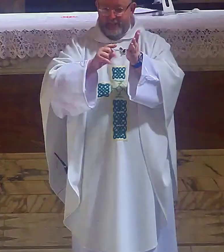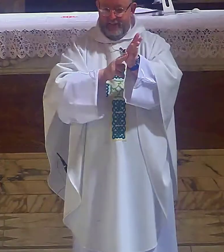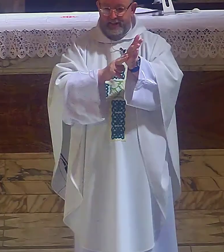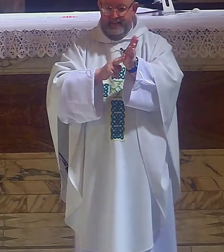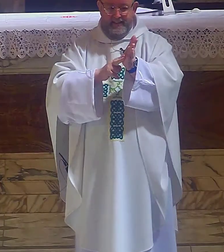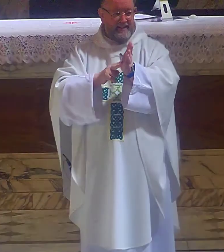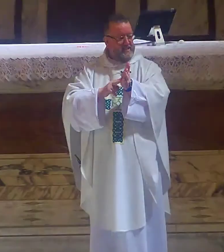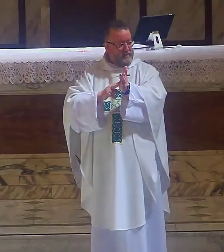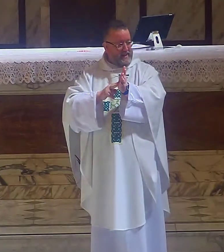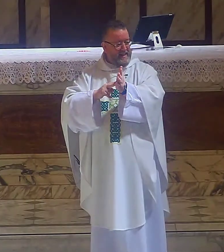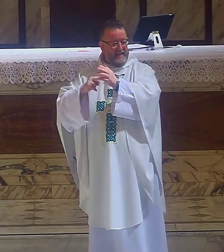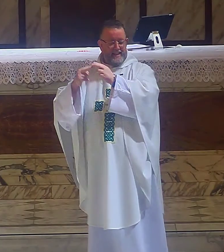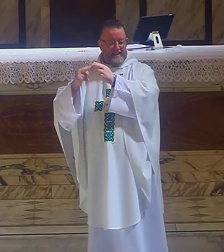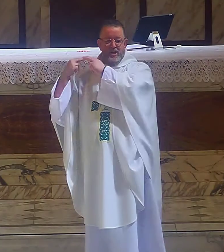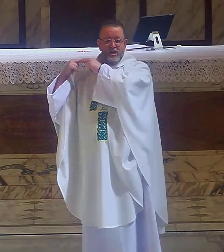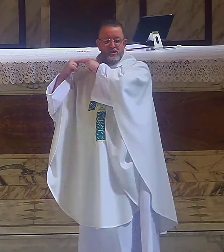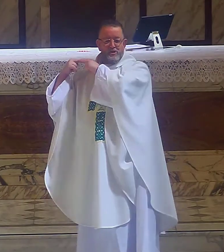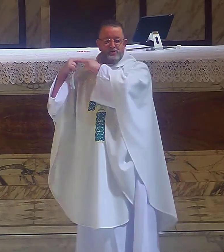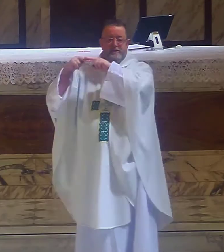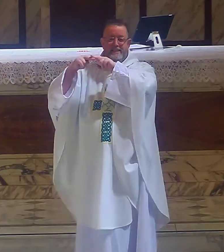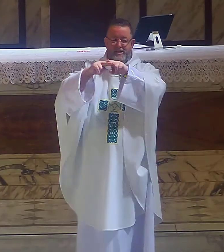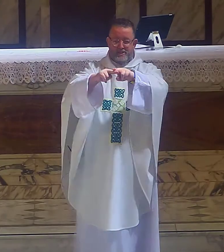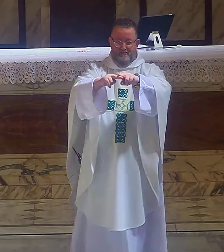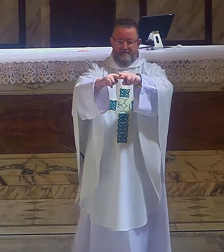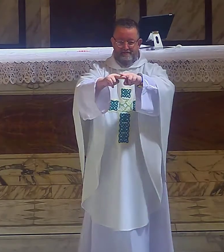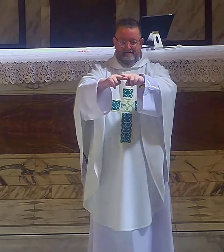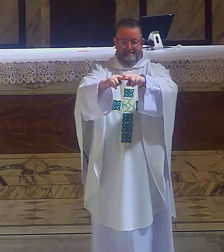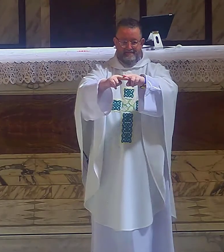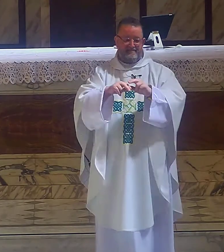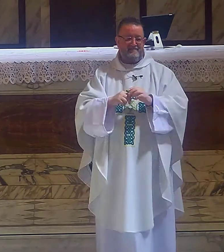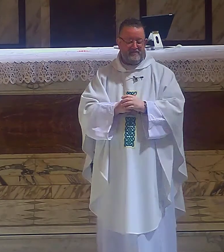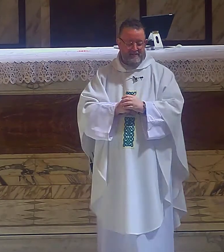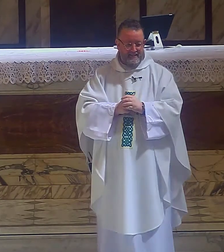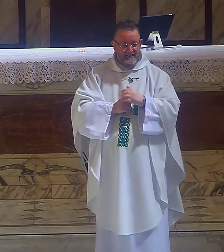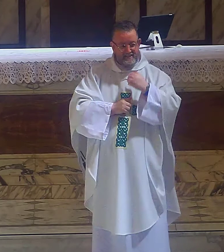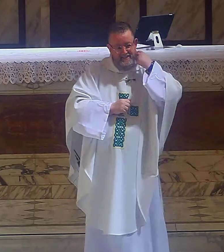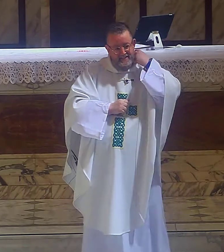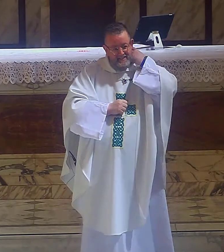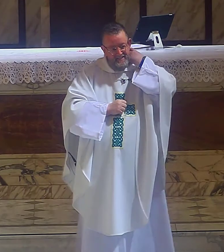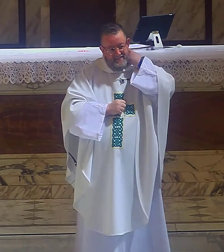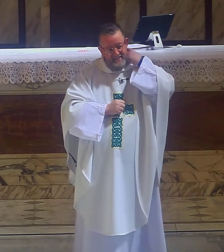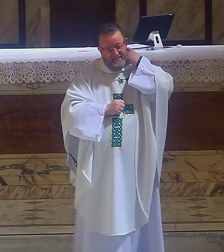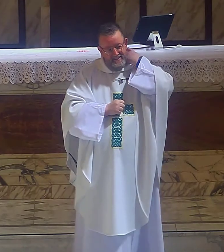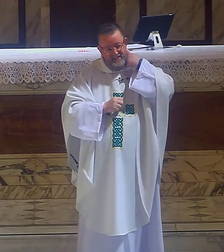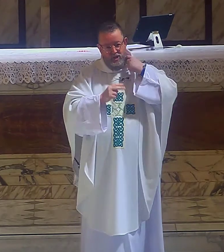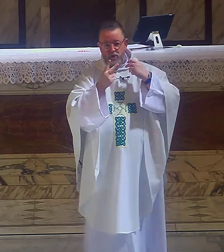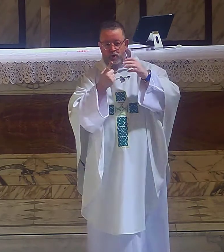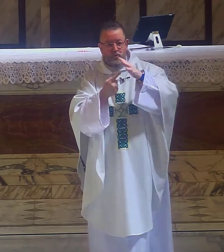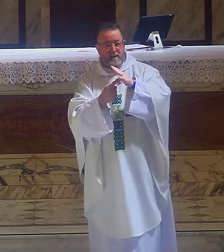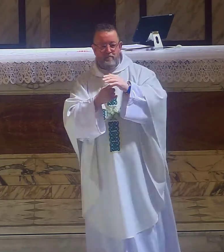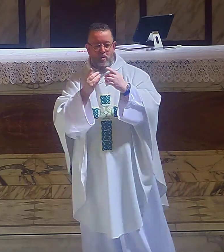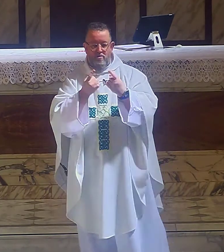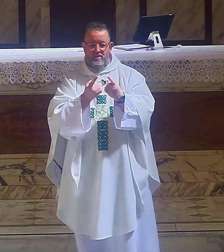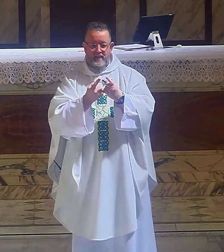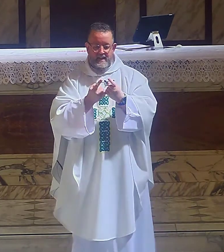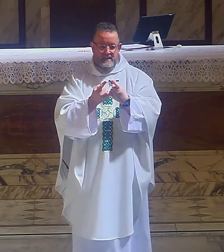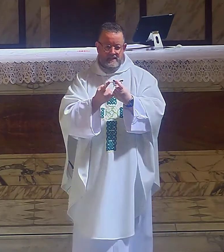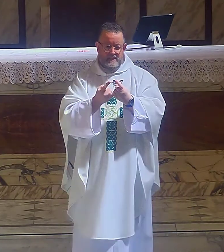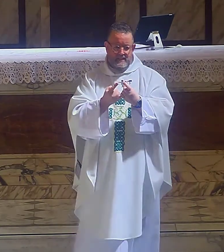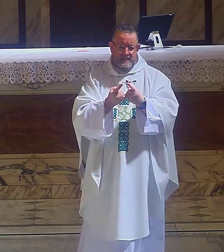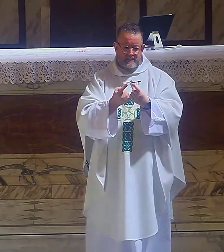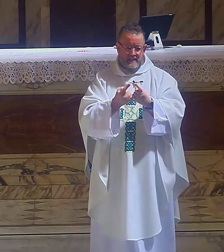Tradition. Do it again. Tradition. Okay. Two important